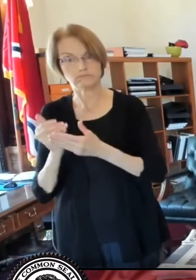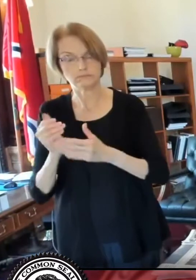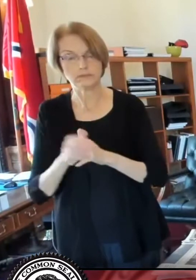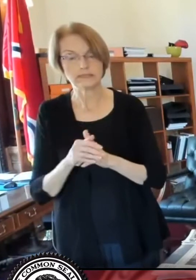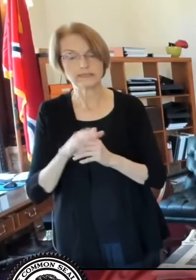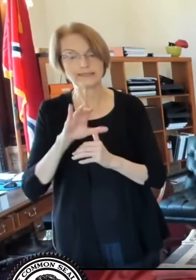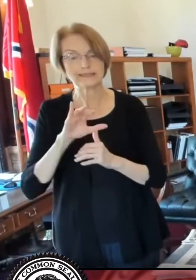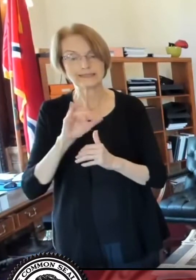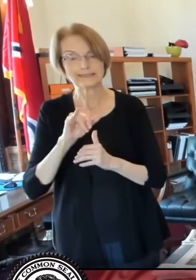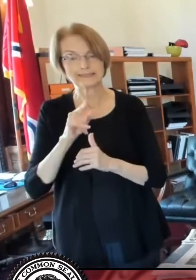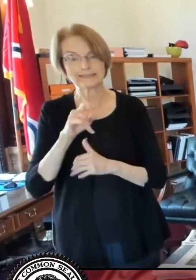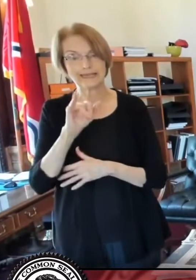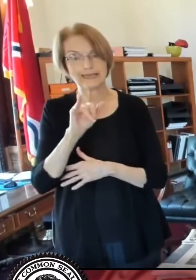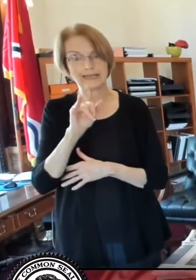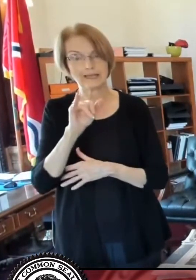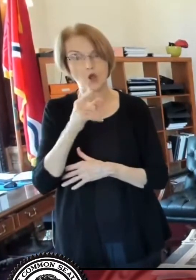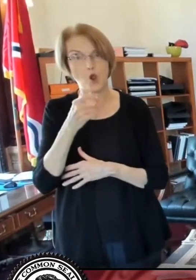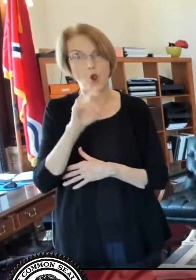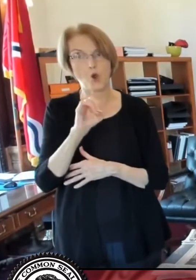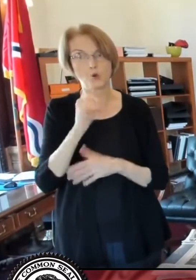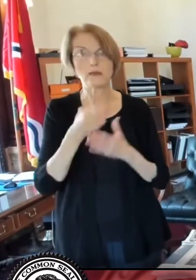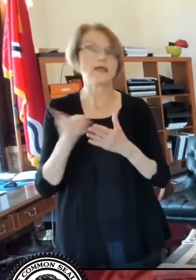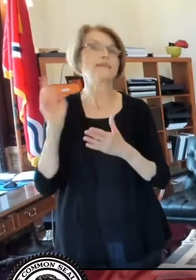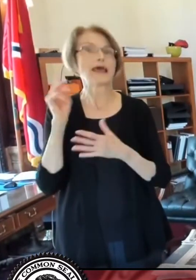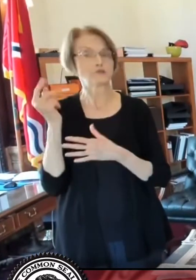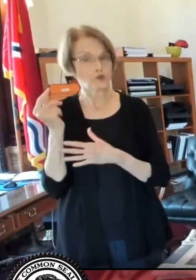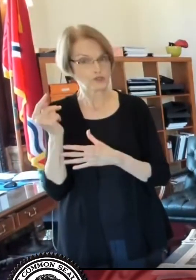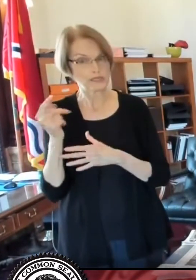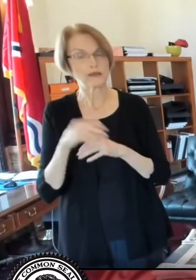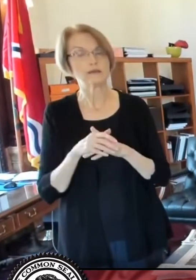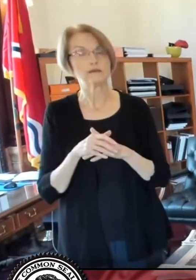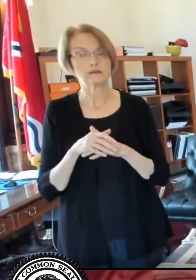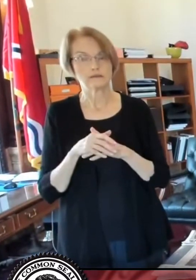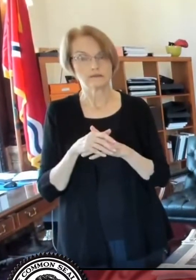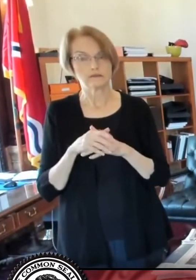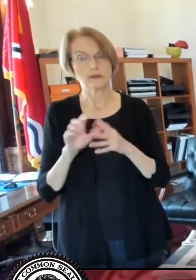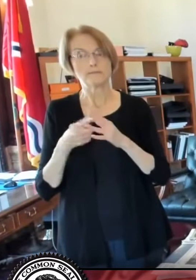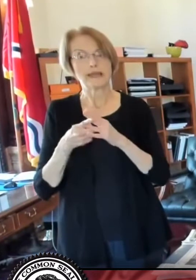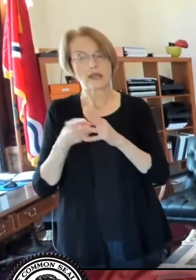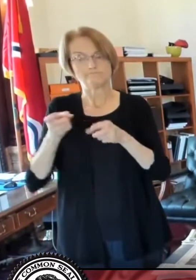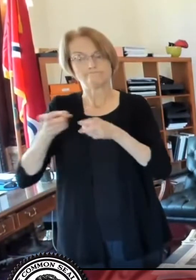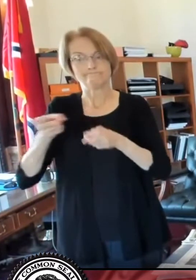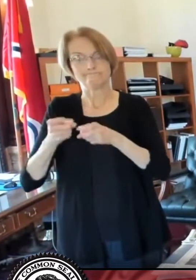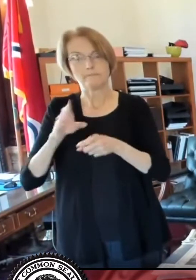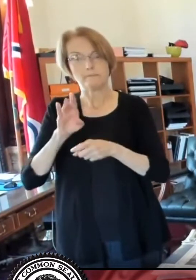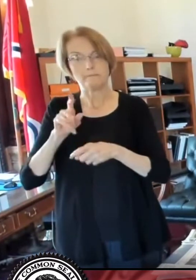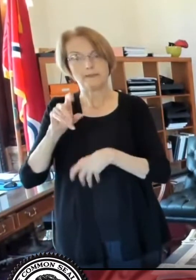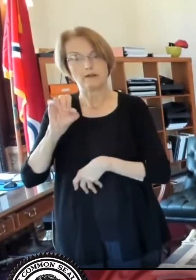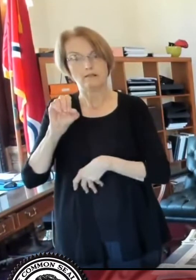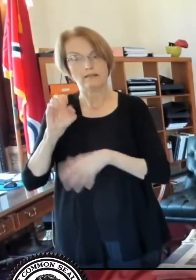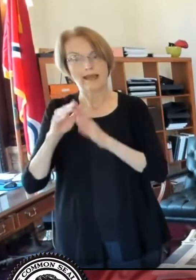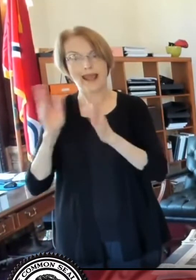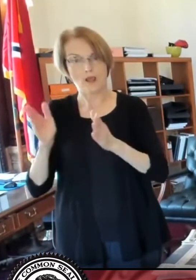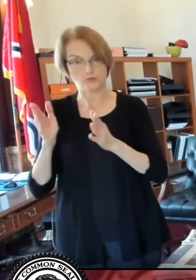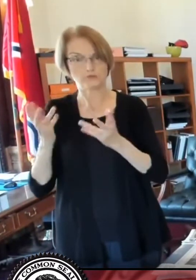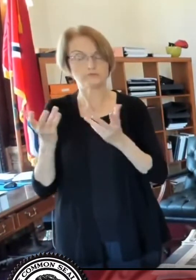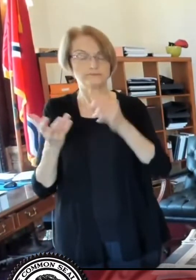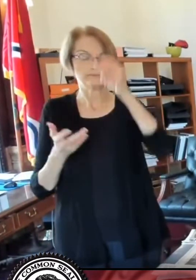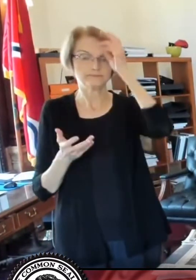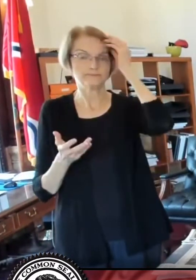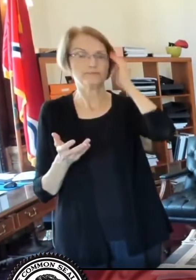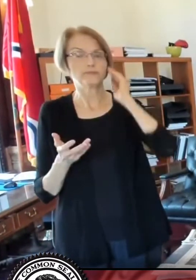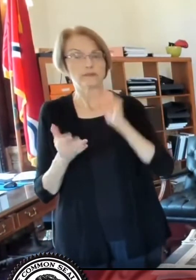last Thursday, I think it was, began operating Biddle House for the city. That is